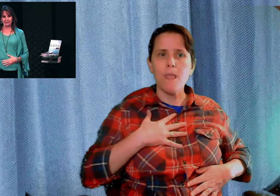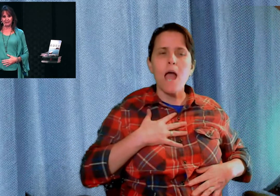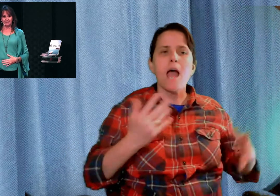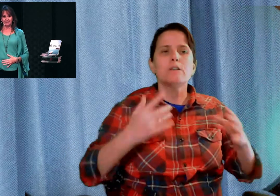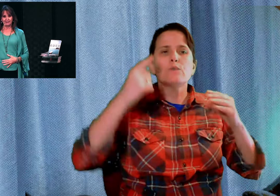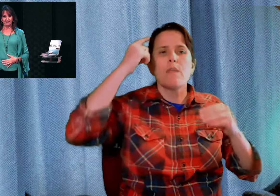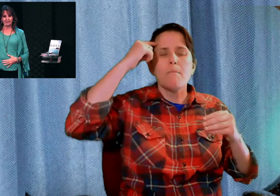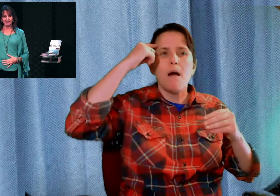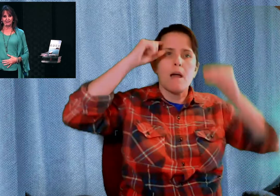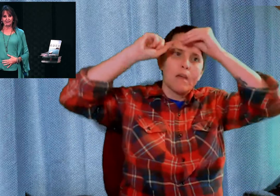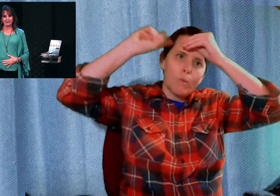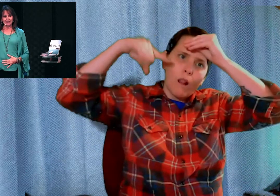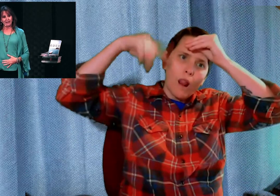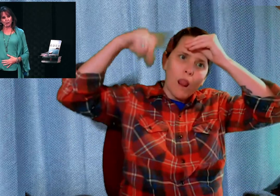mind.